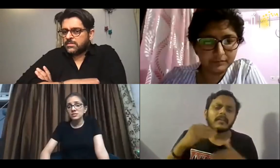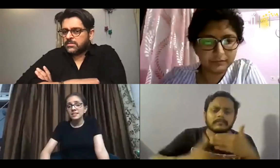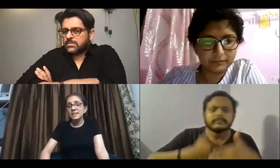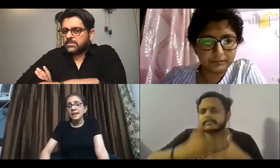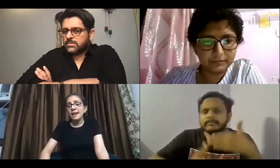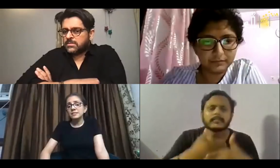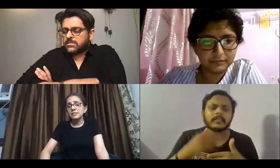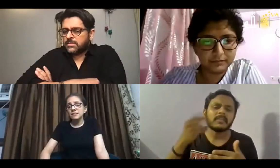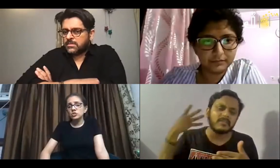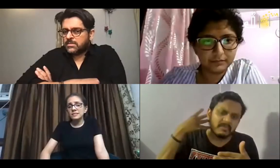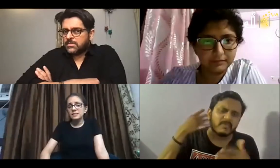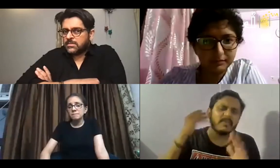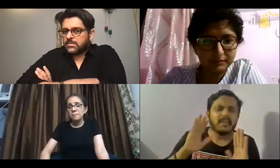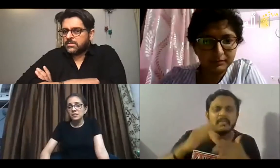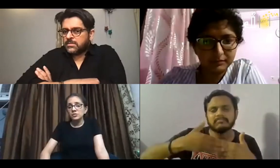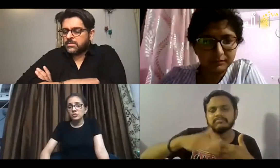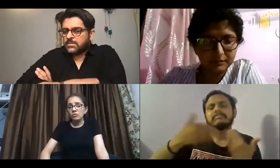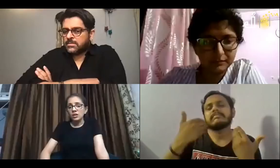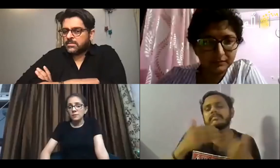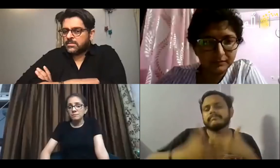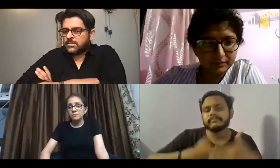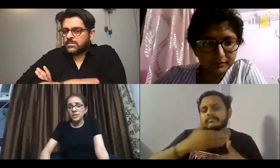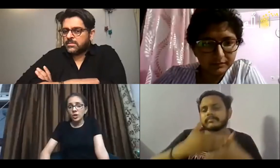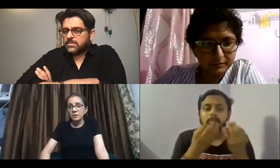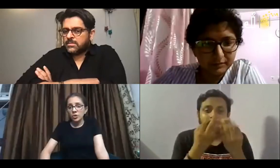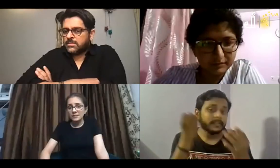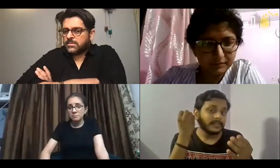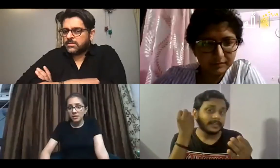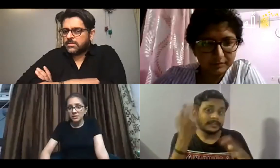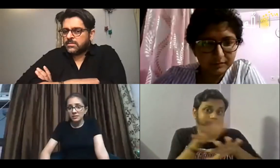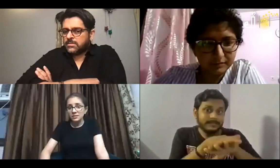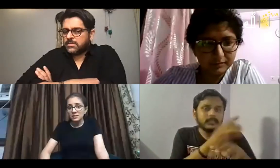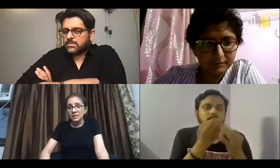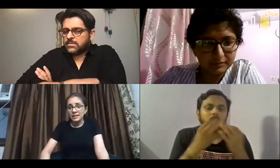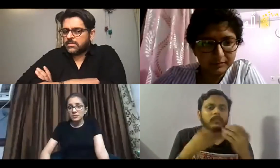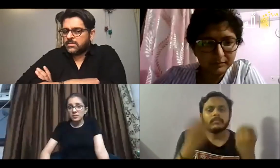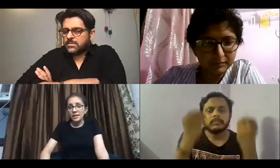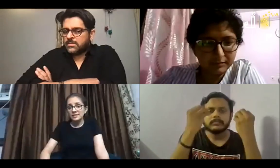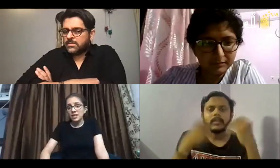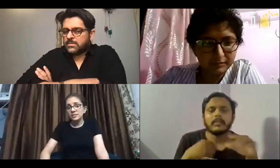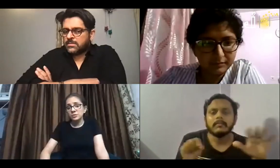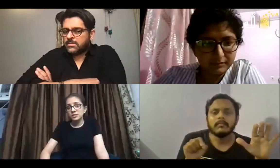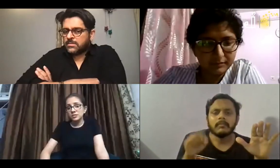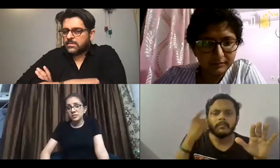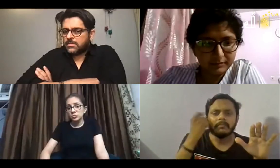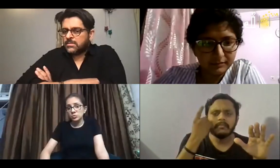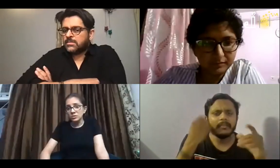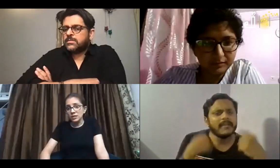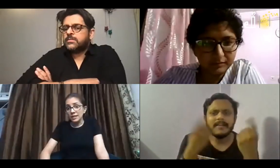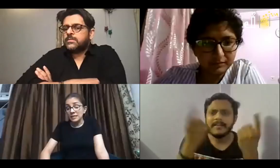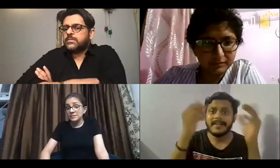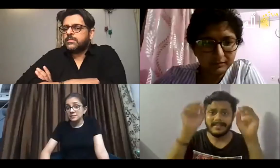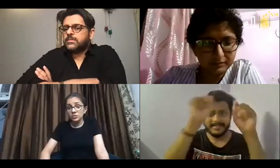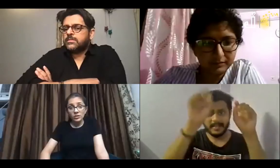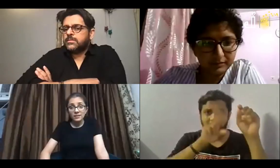patience, and eventually, they got me a cochlear implant, and I started with the hearing school.